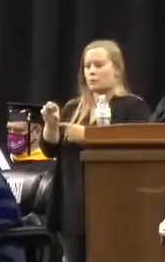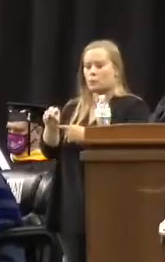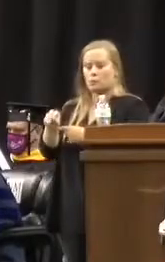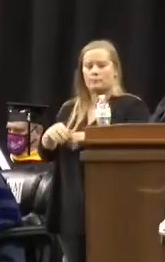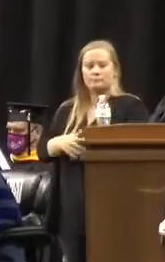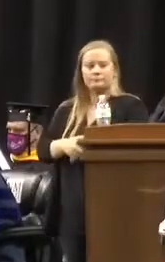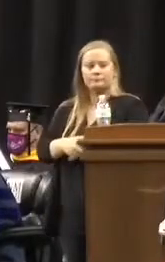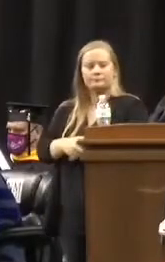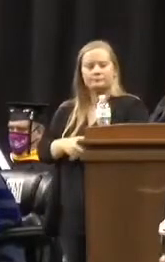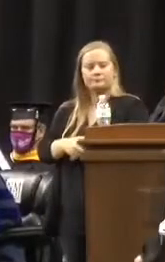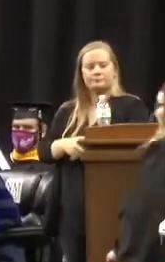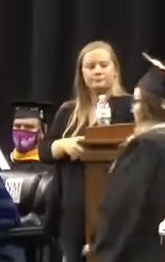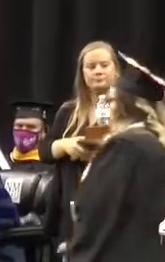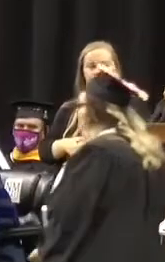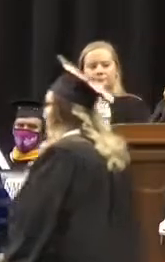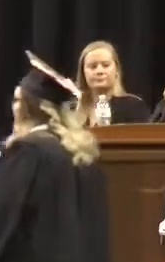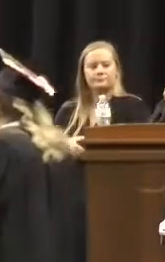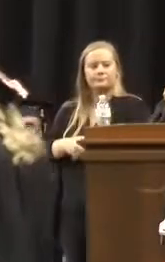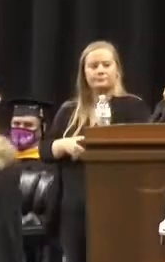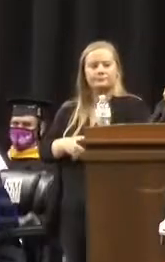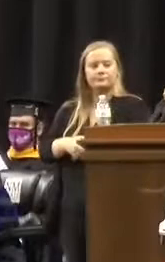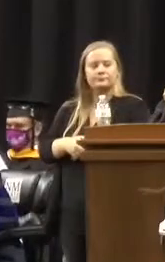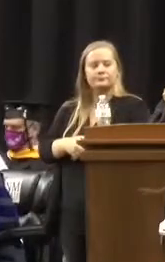Alexandria Ray Romero.